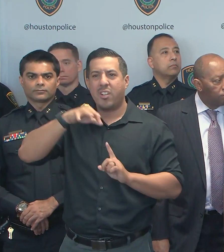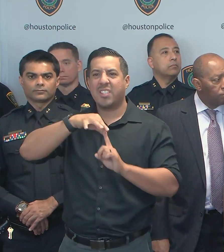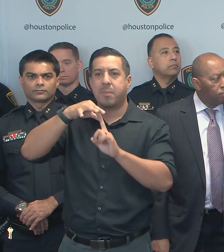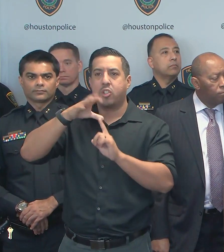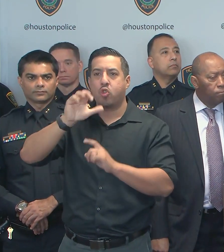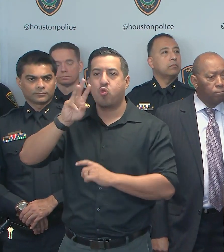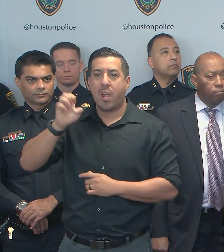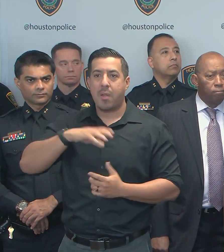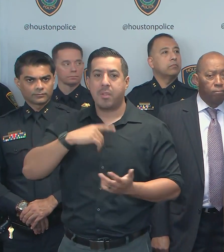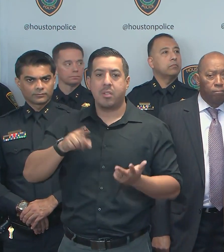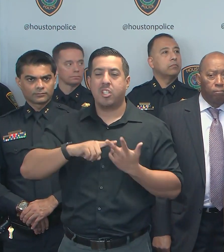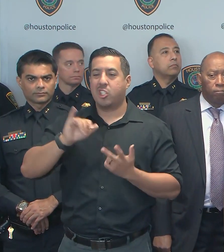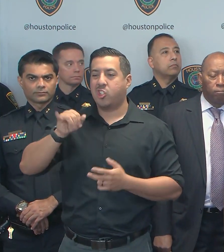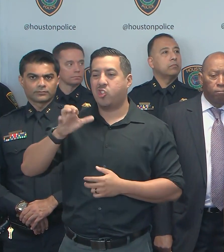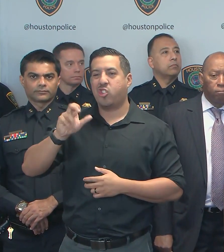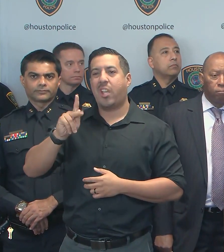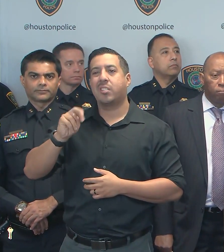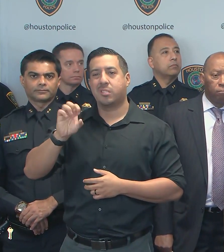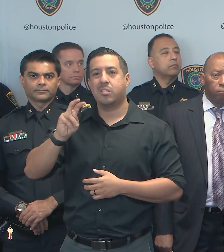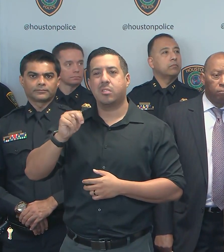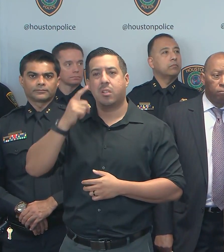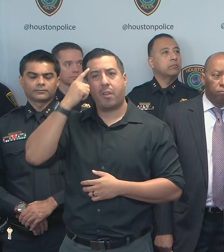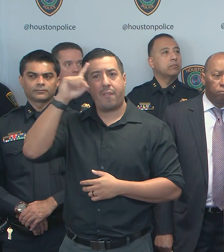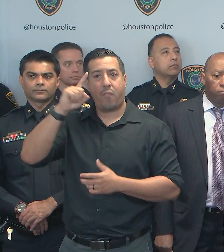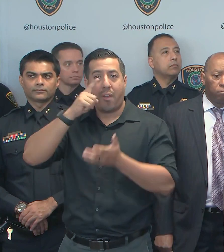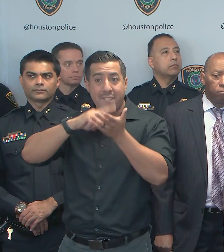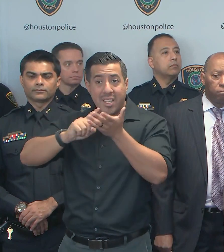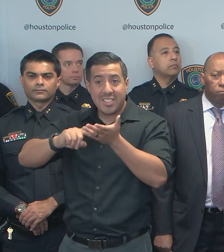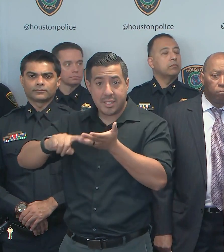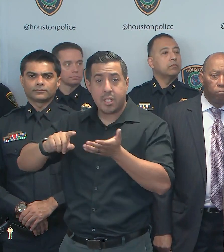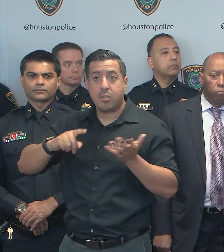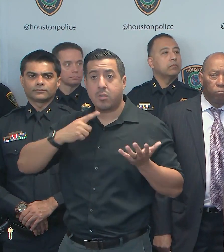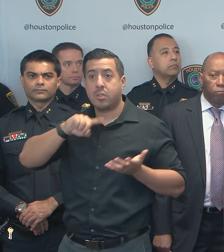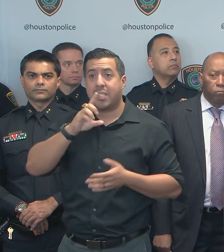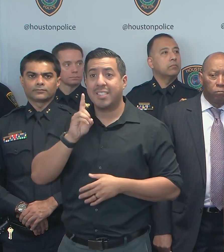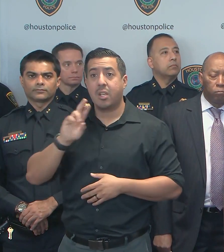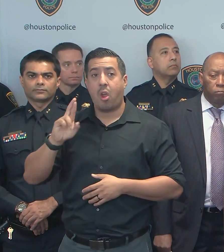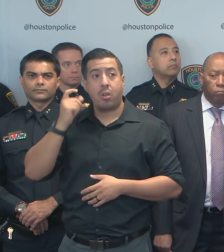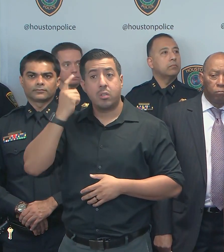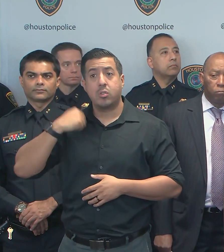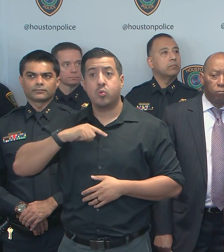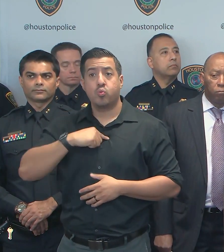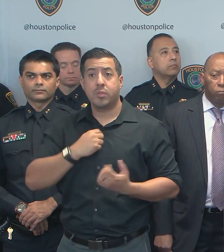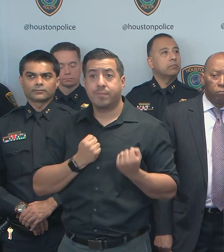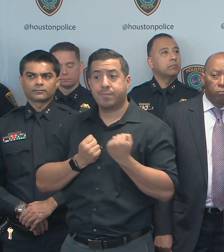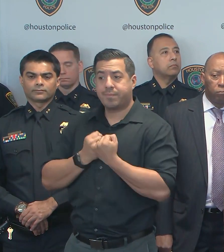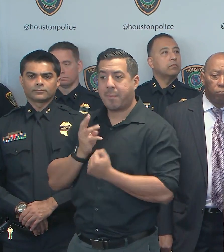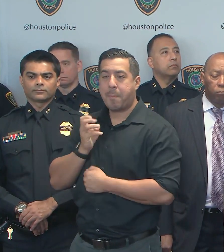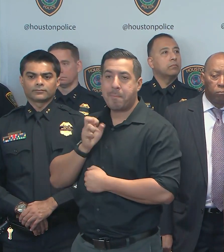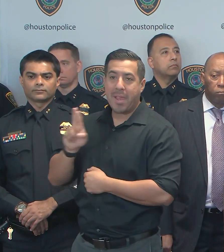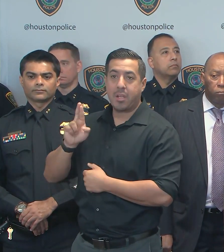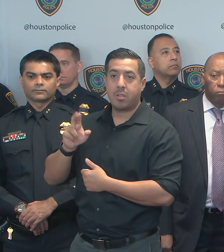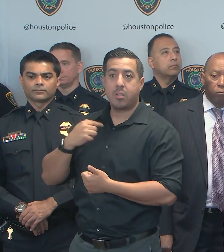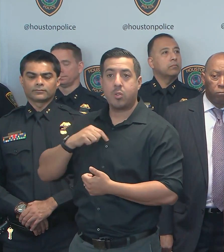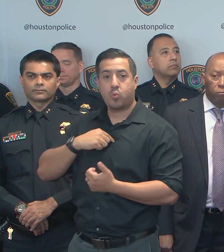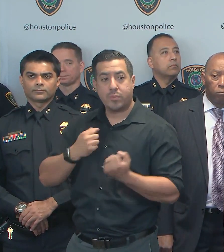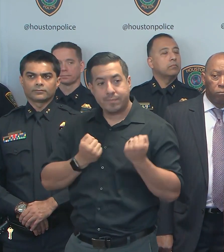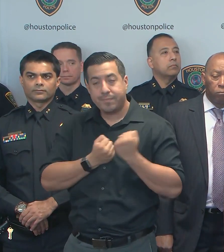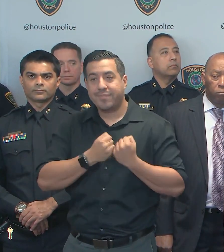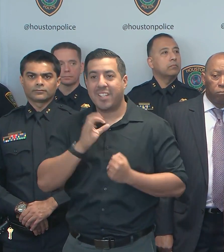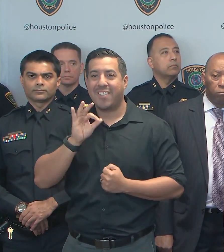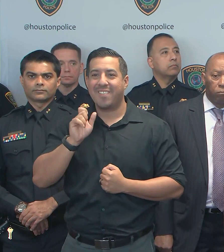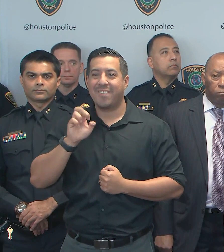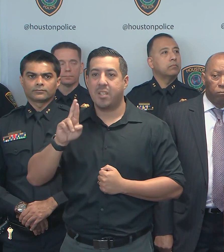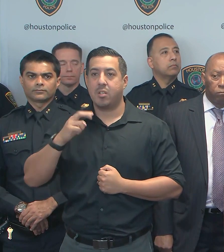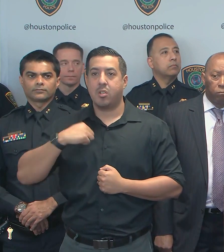Chief Robert Jackson, Chief Investigator, to say that the District Attorney's Office and DAR, we stand with Mayor Turner, we stand with Chief Fenner, we stand